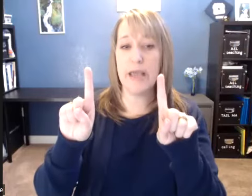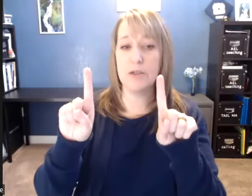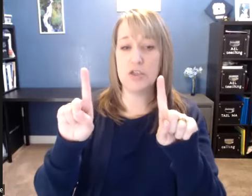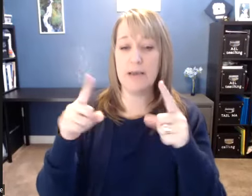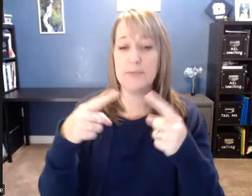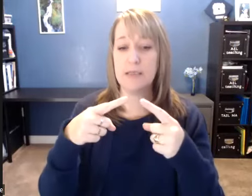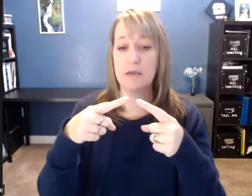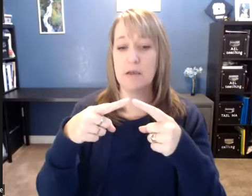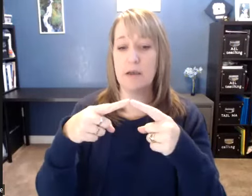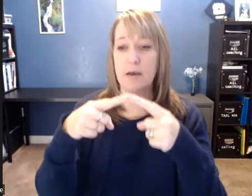1-hand shapes.